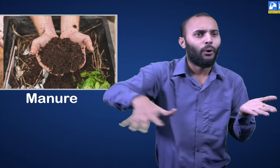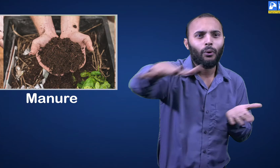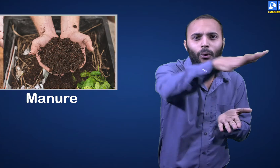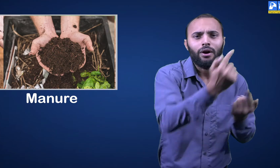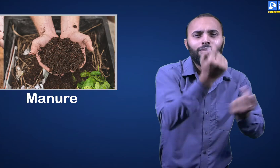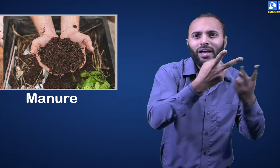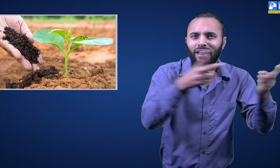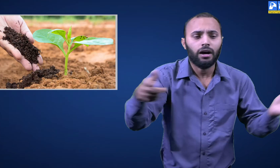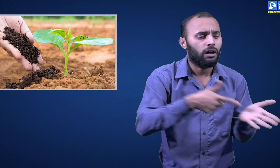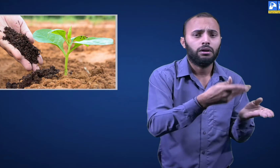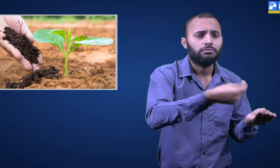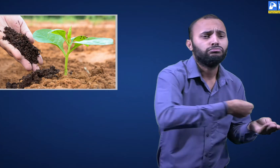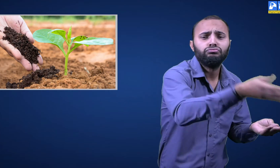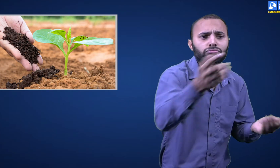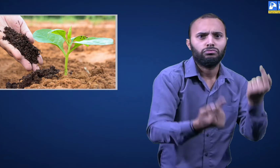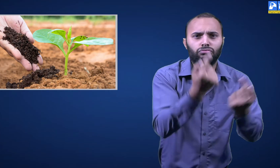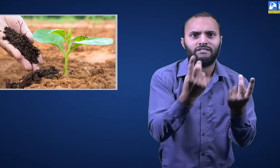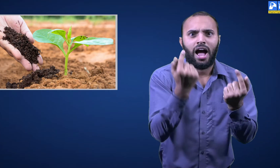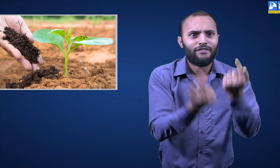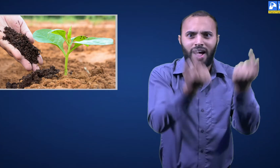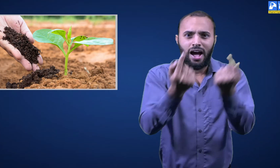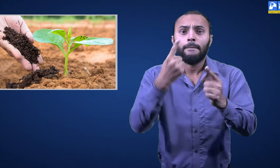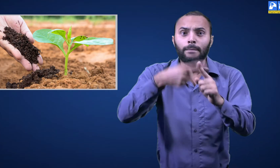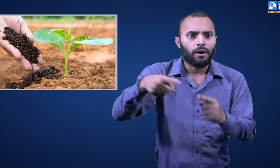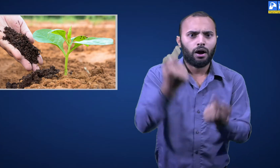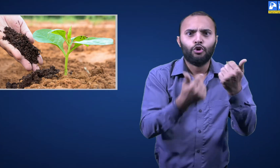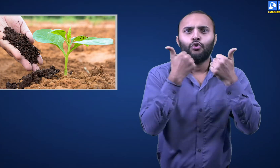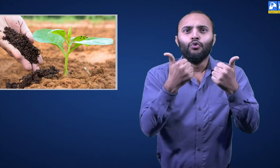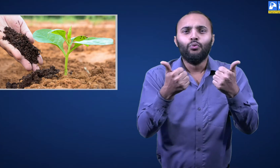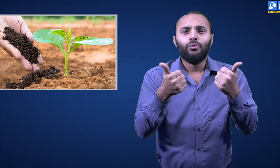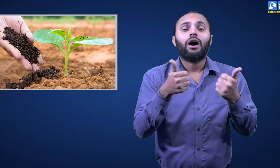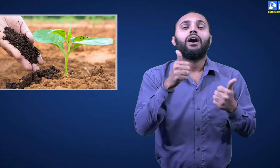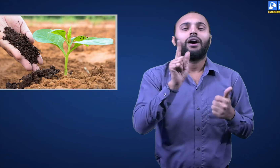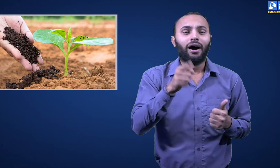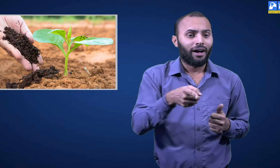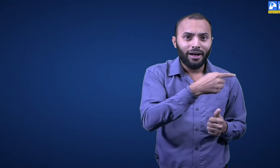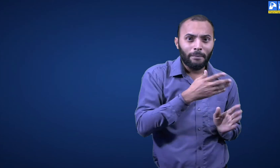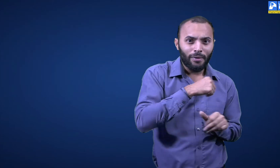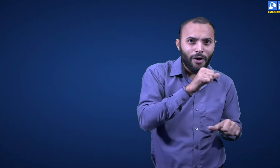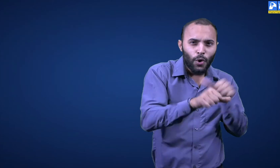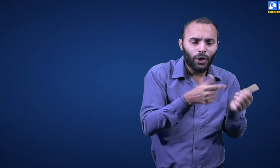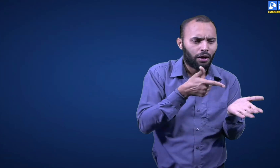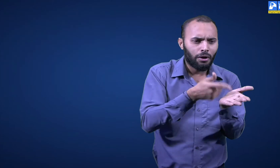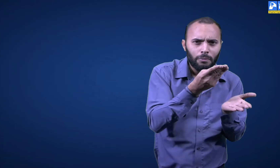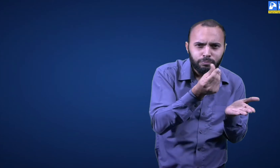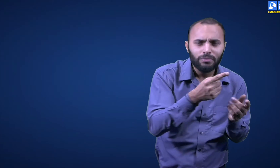better growth and the process of preparing